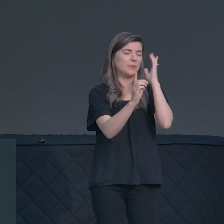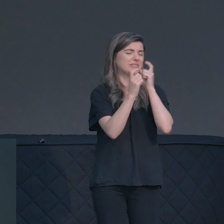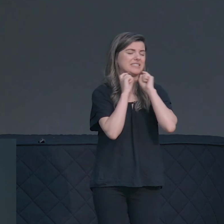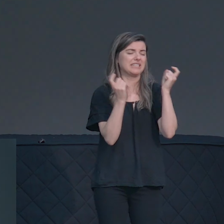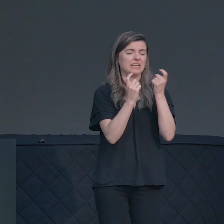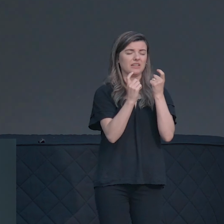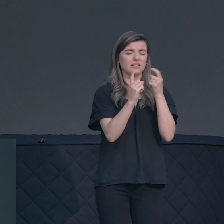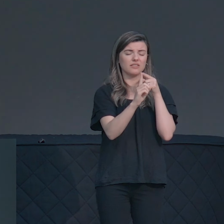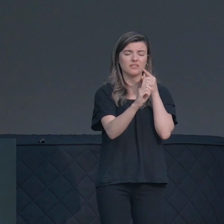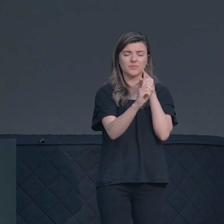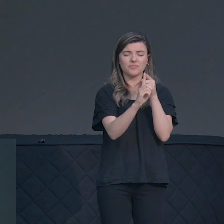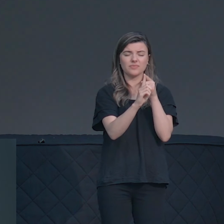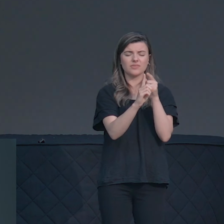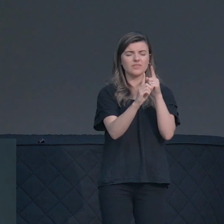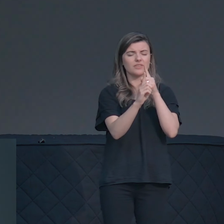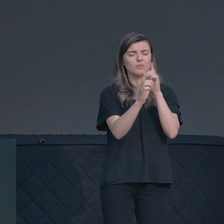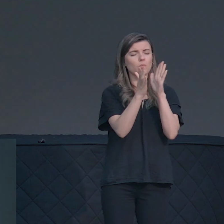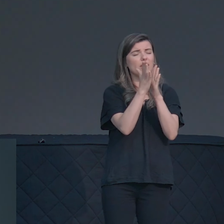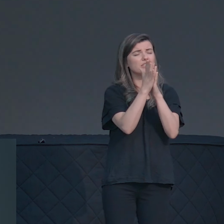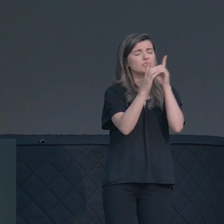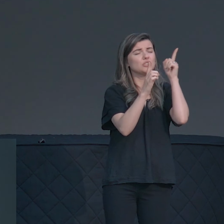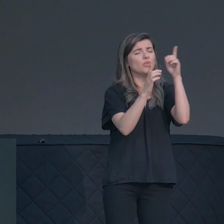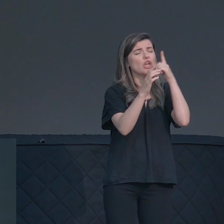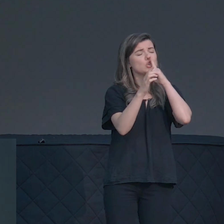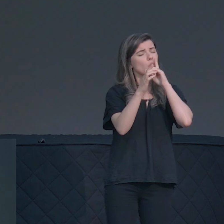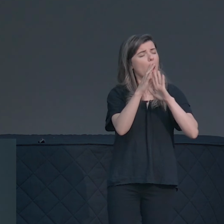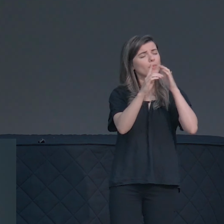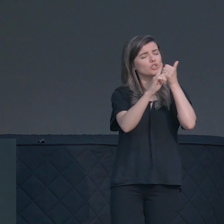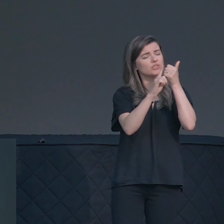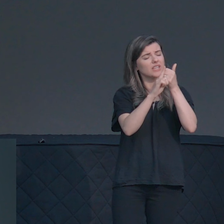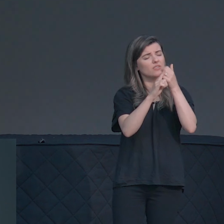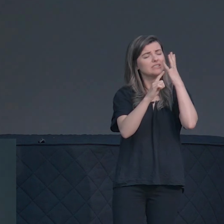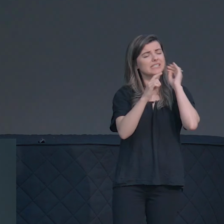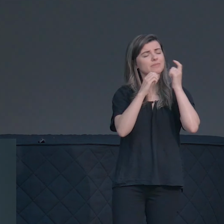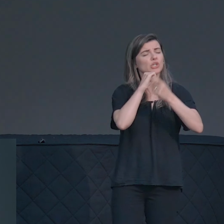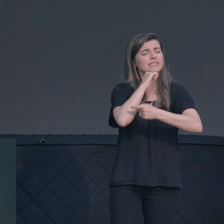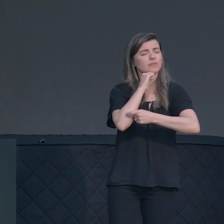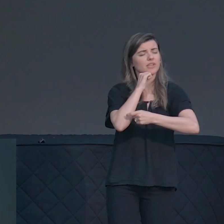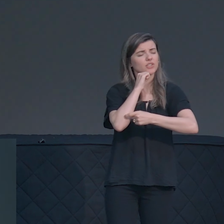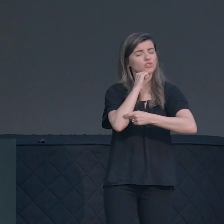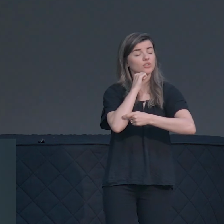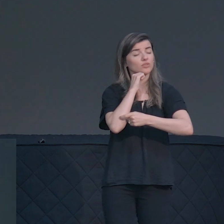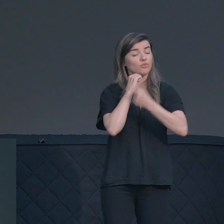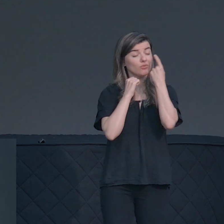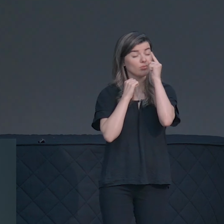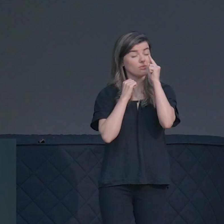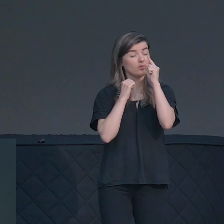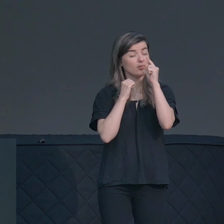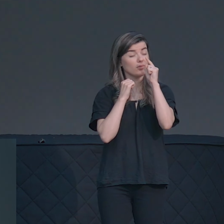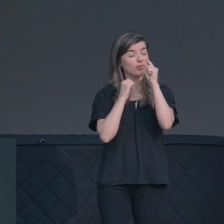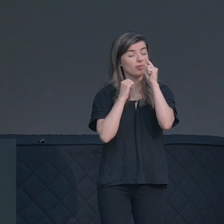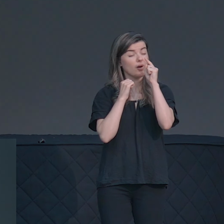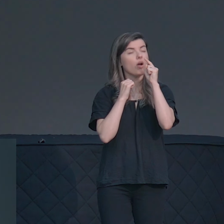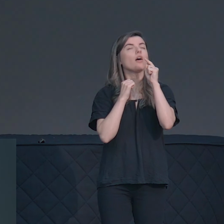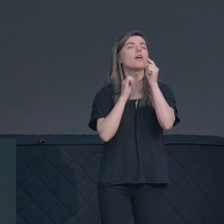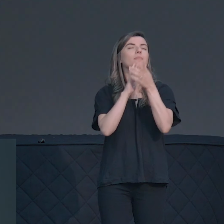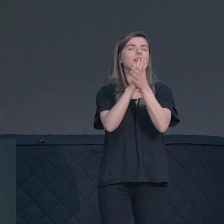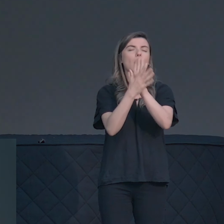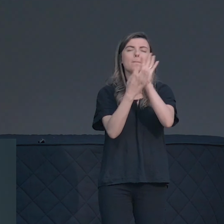for humbling yourself to the point of temptation so that you can be righteous on our